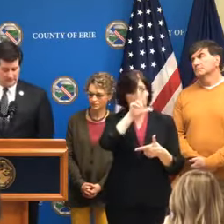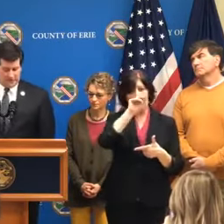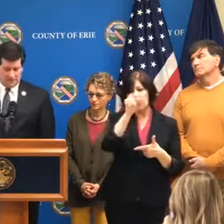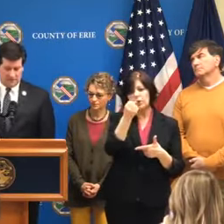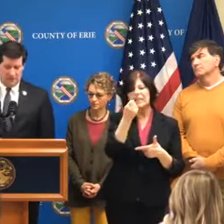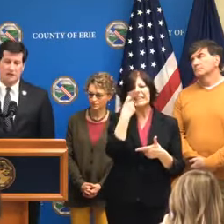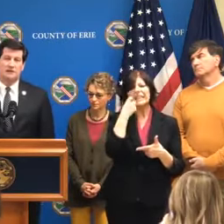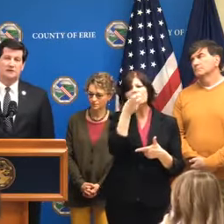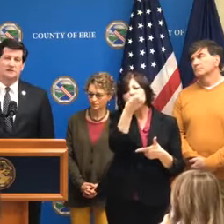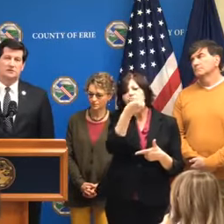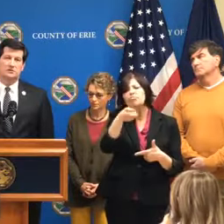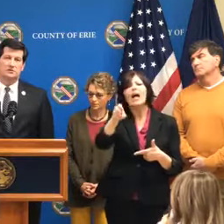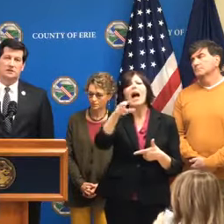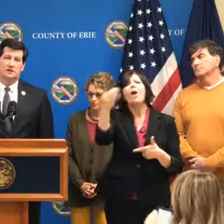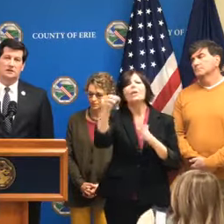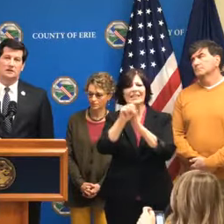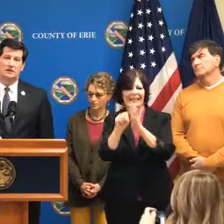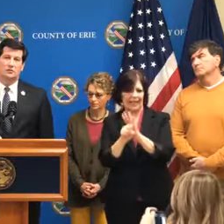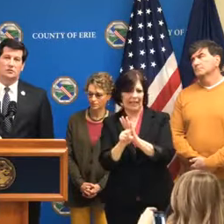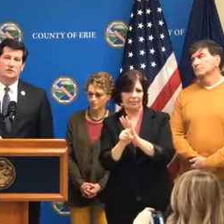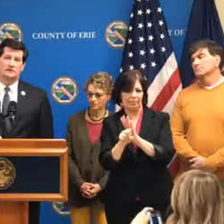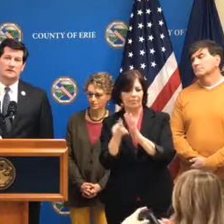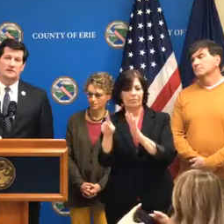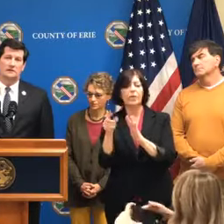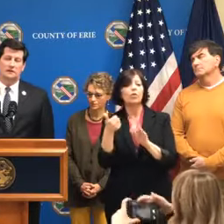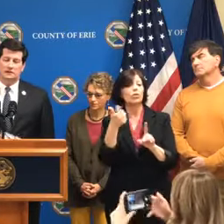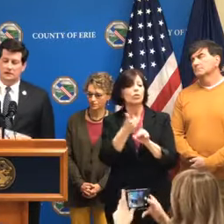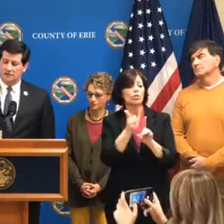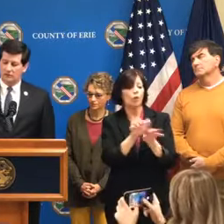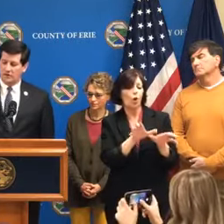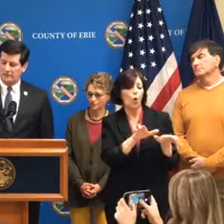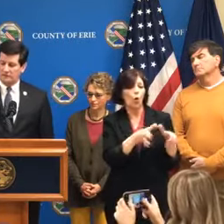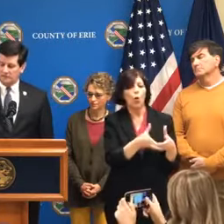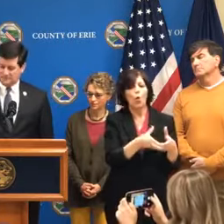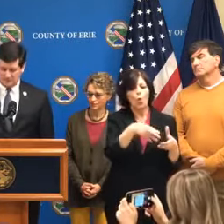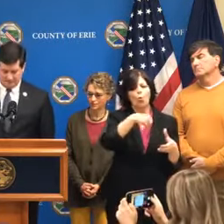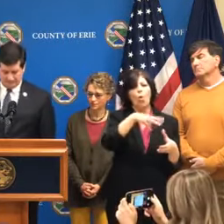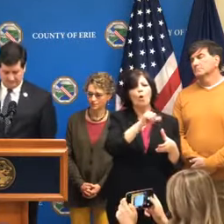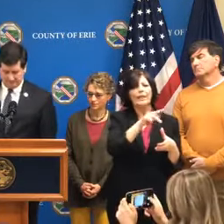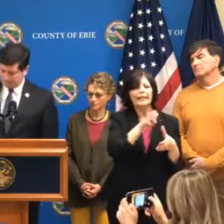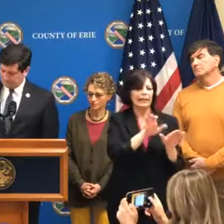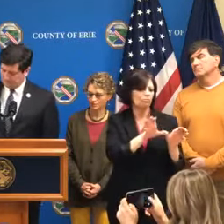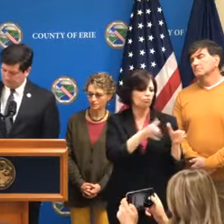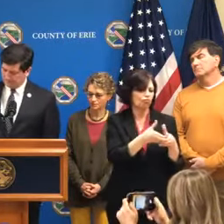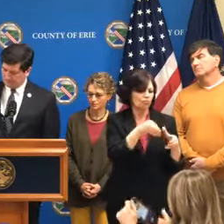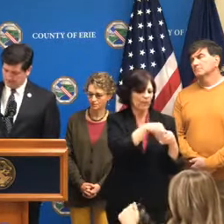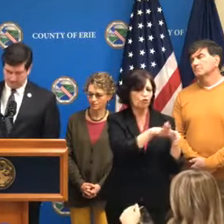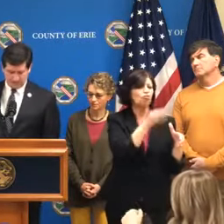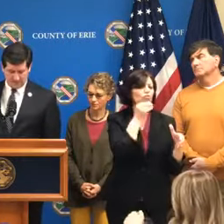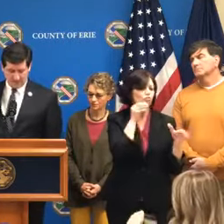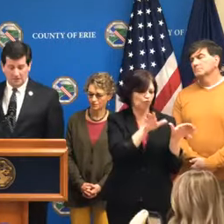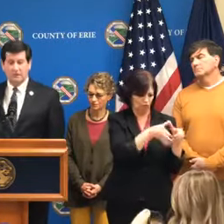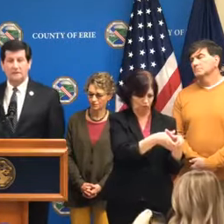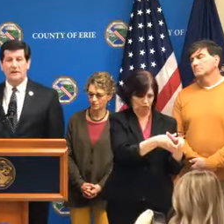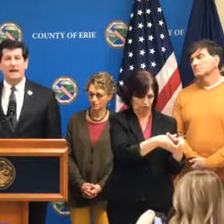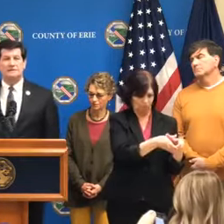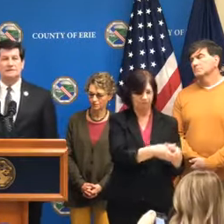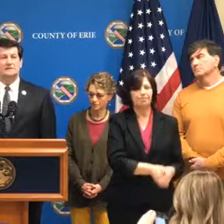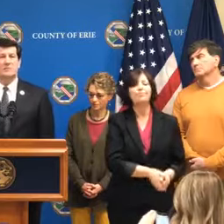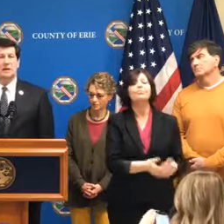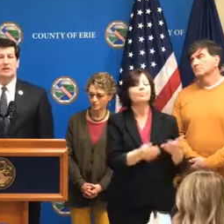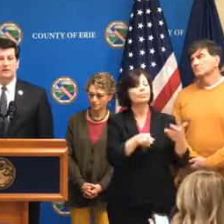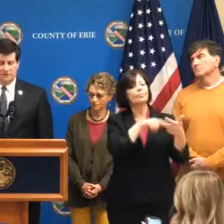of state and is currently in quarantine in a private residence. The